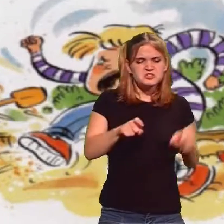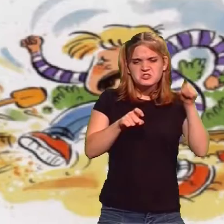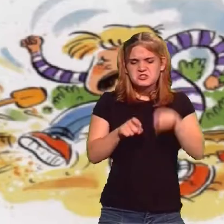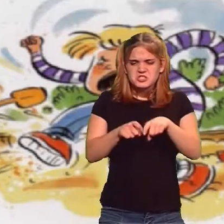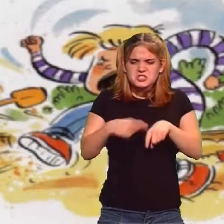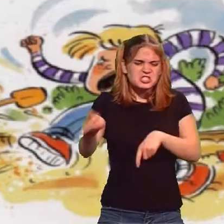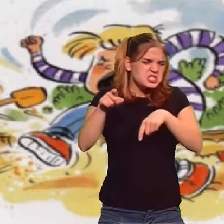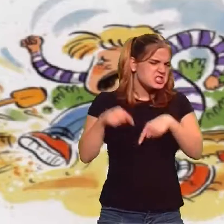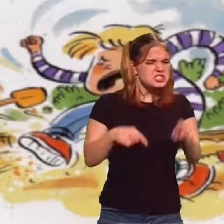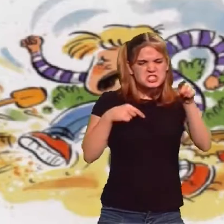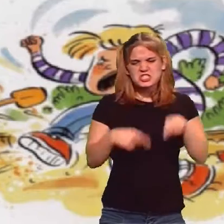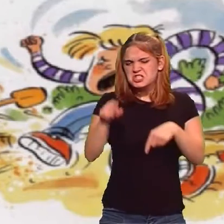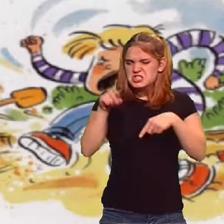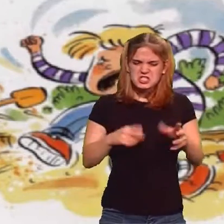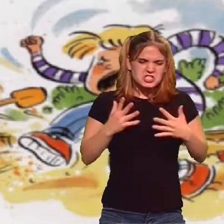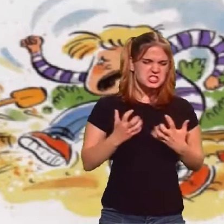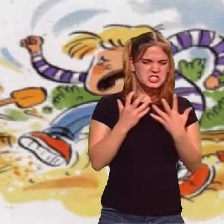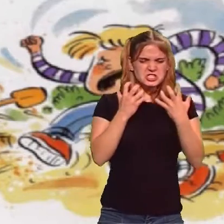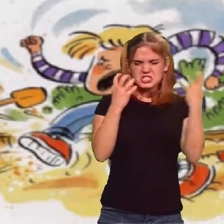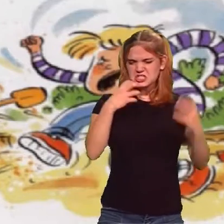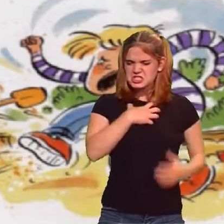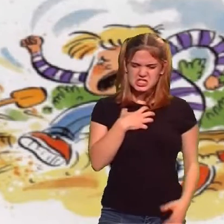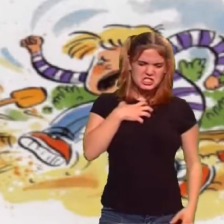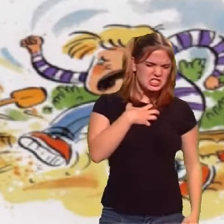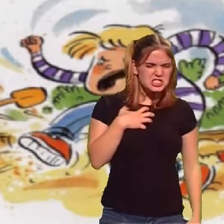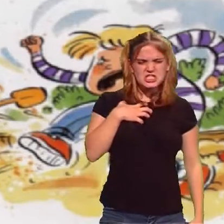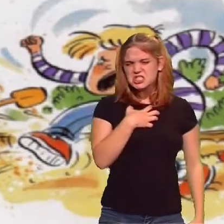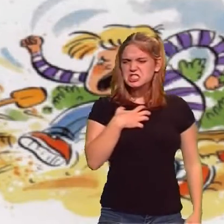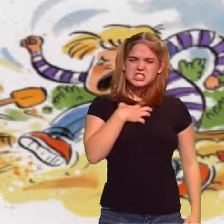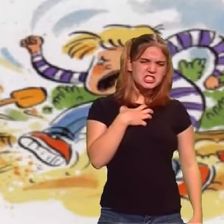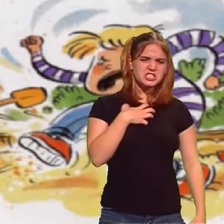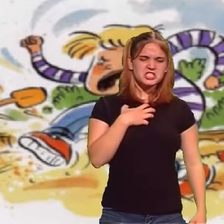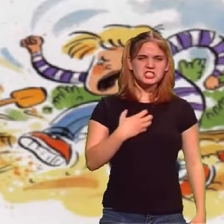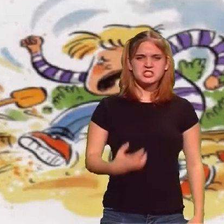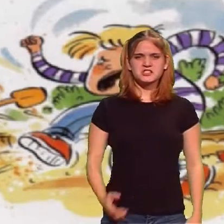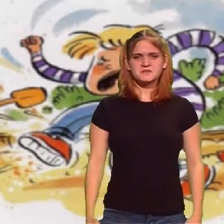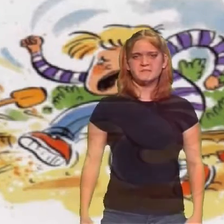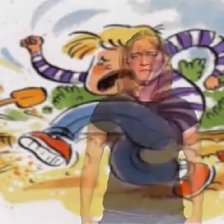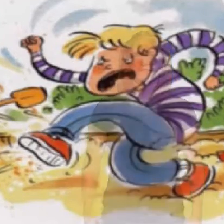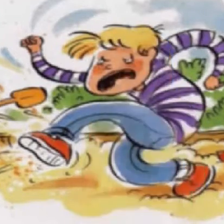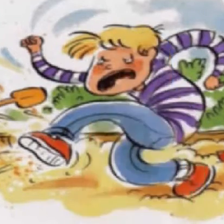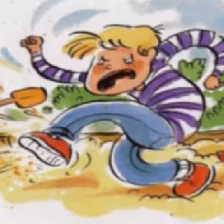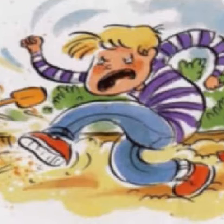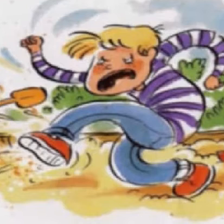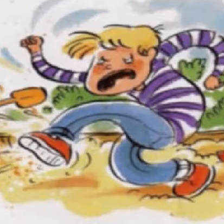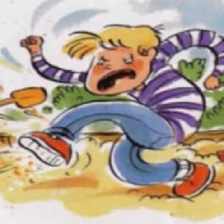Thomas walked around the sandbox kicking up the sand. He was angry. He was mad.